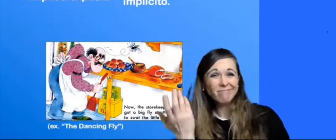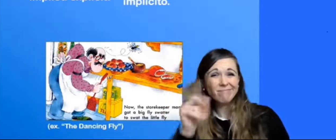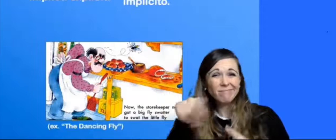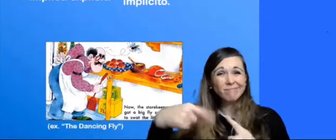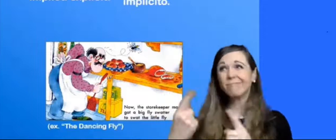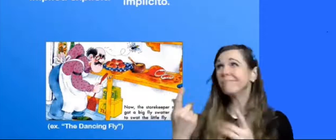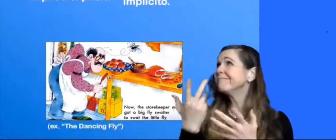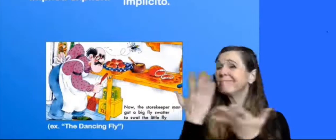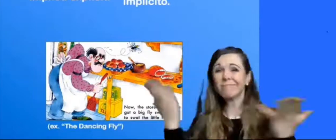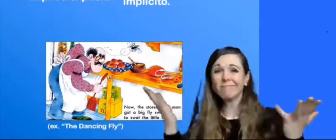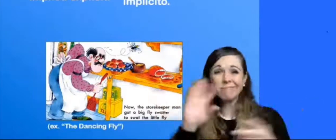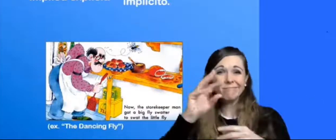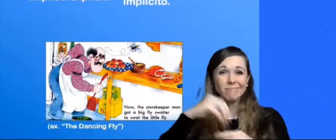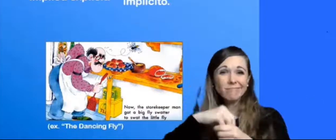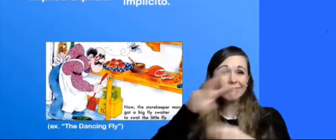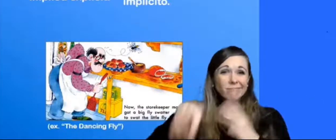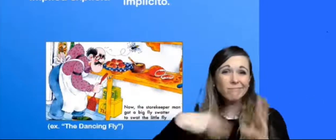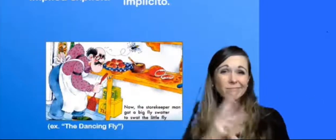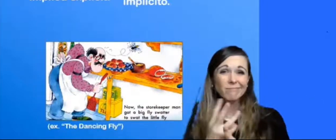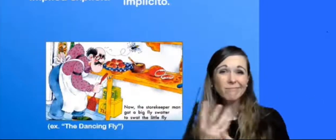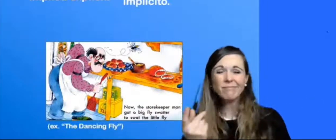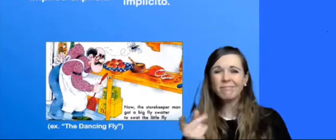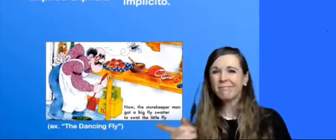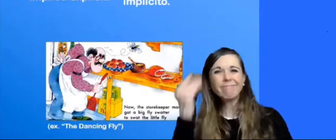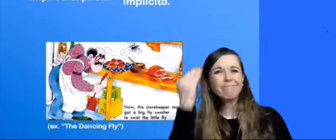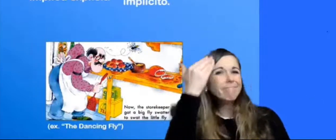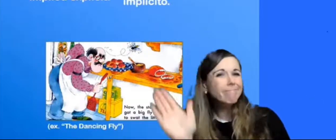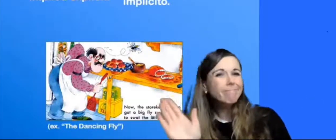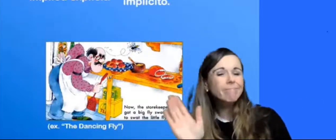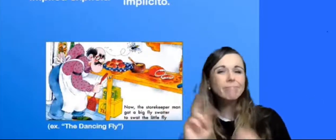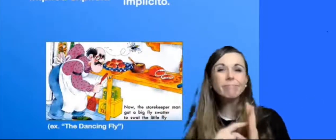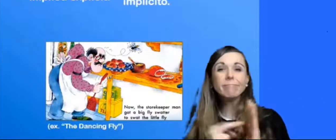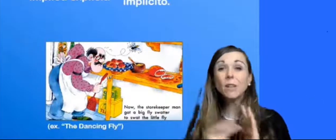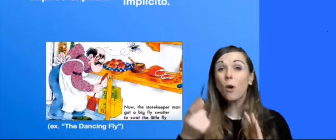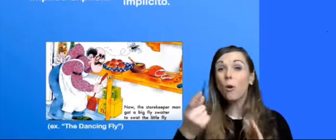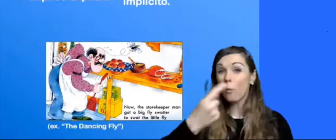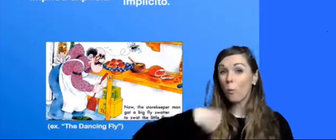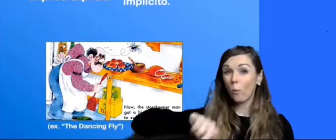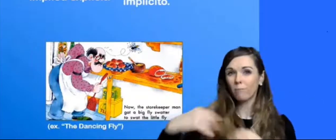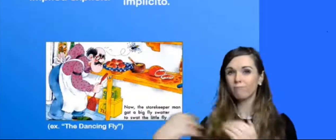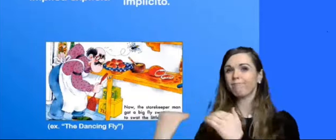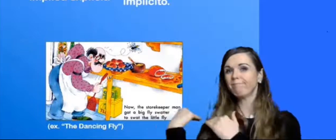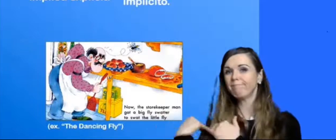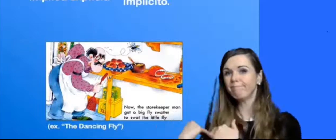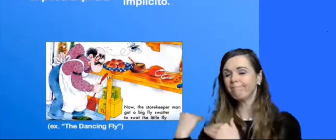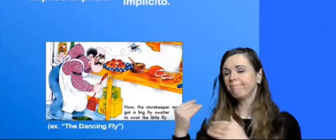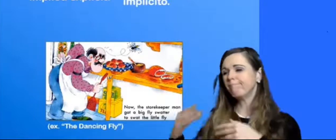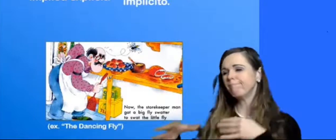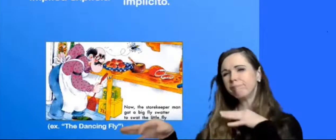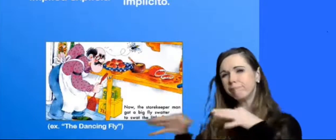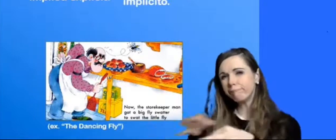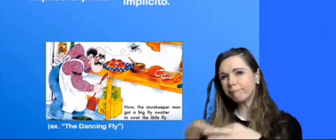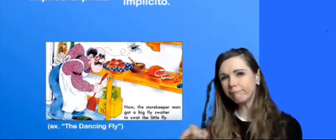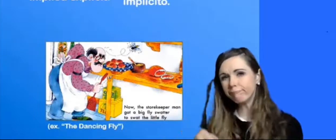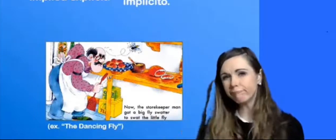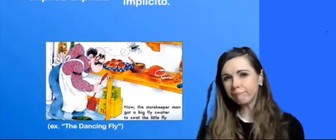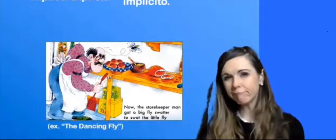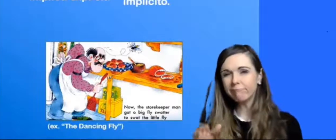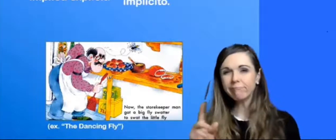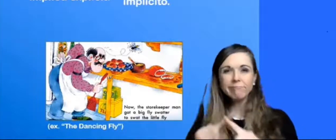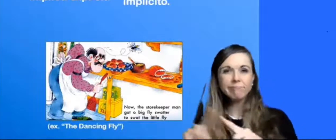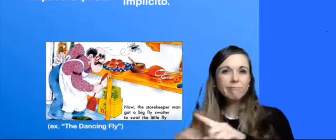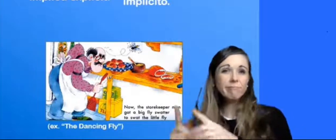don't recognize the concept if it's not explicitly right there in front of them. They can't really apply those real